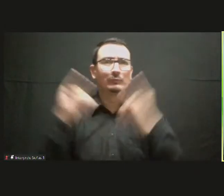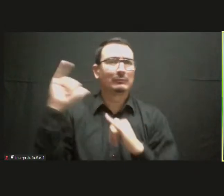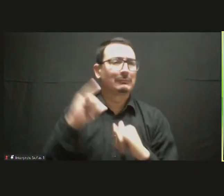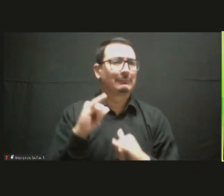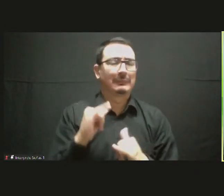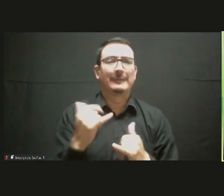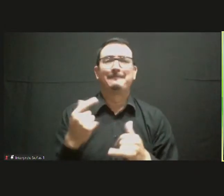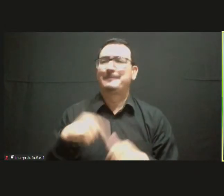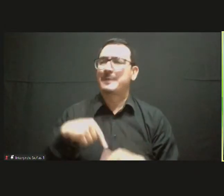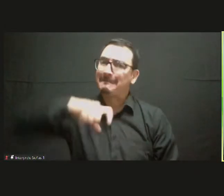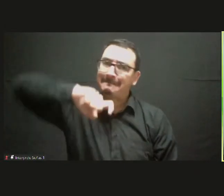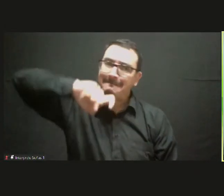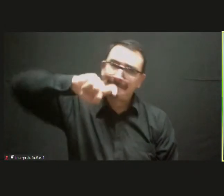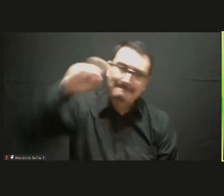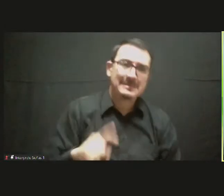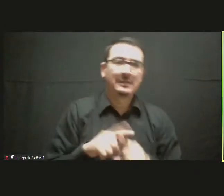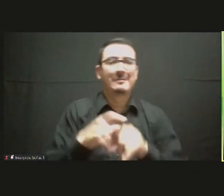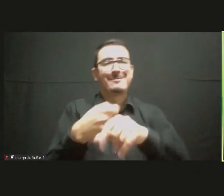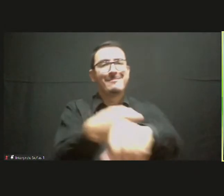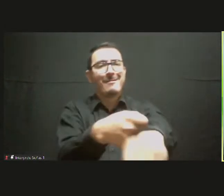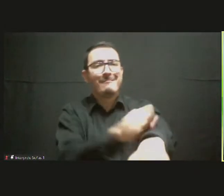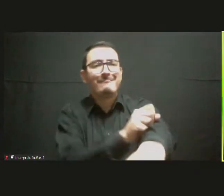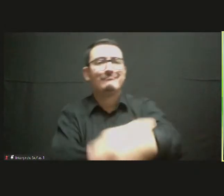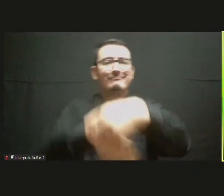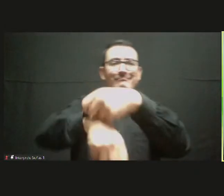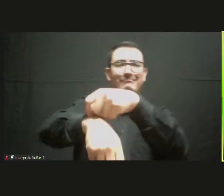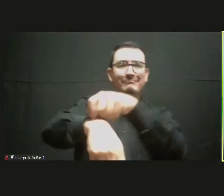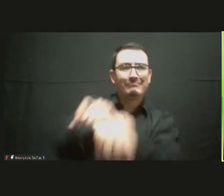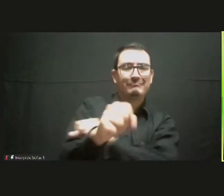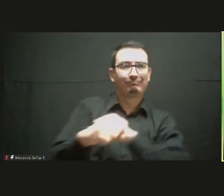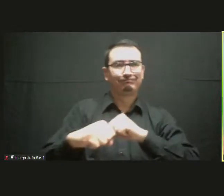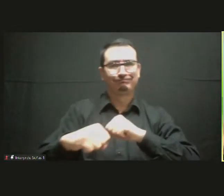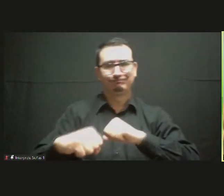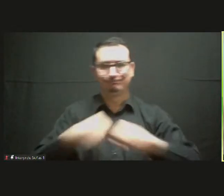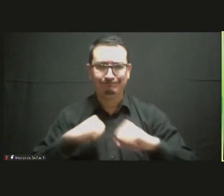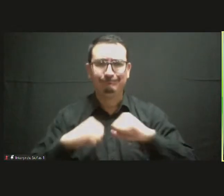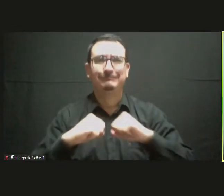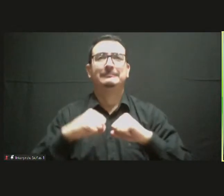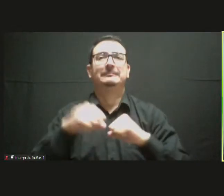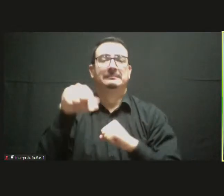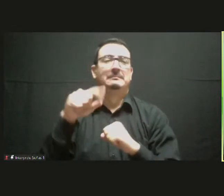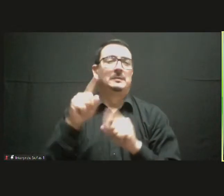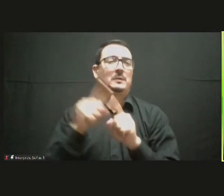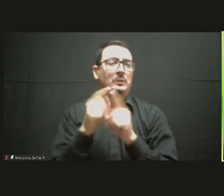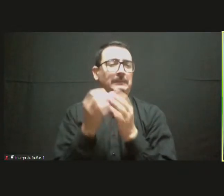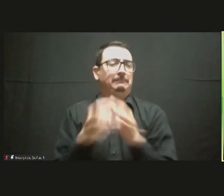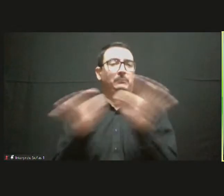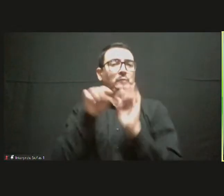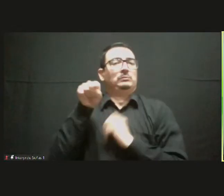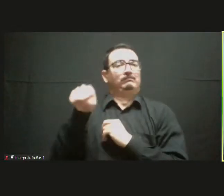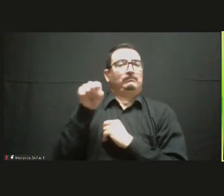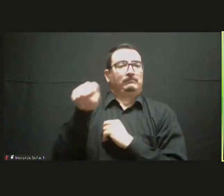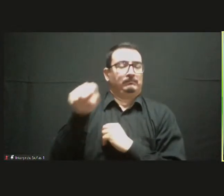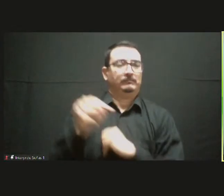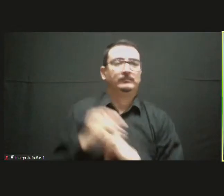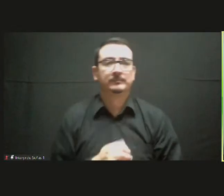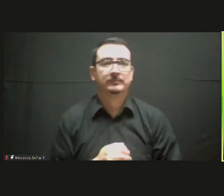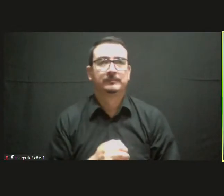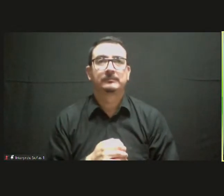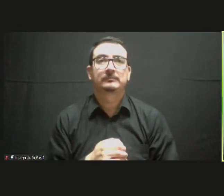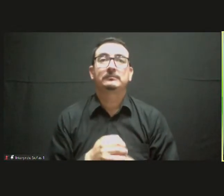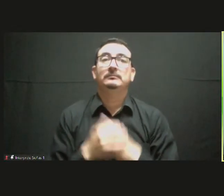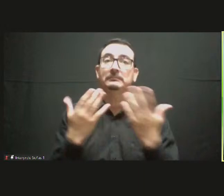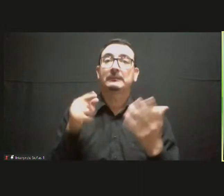this recovery is going to be the containment of the virus, both at the national level and across international